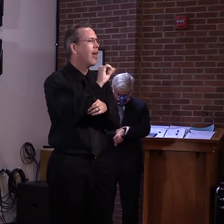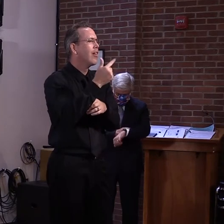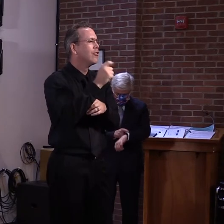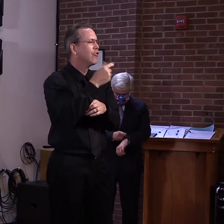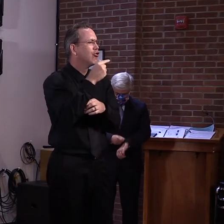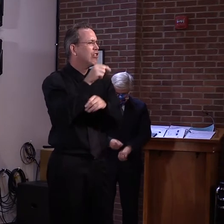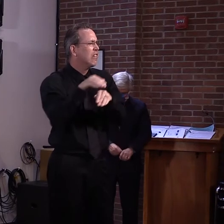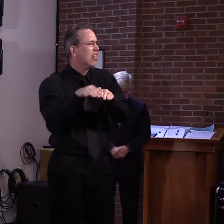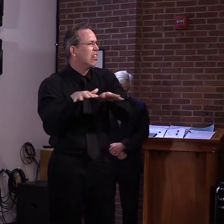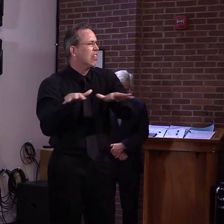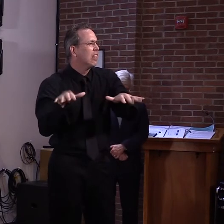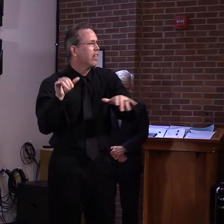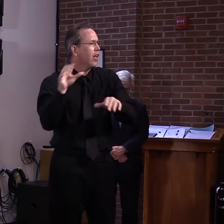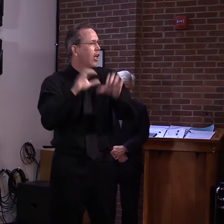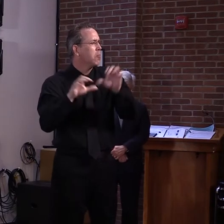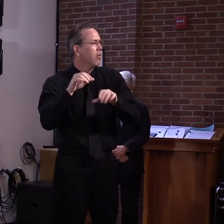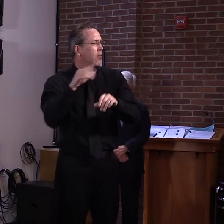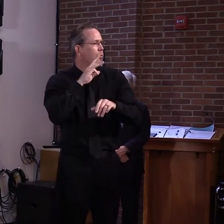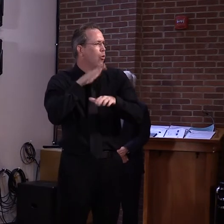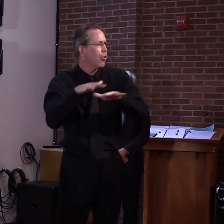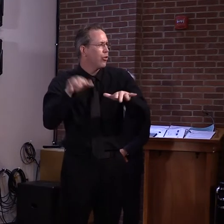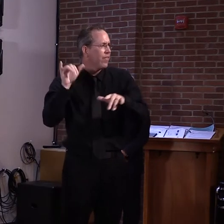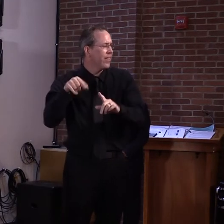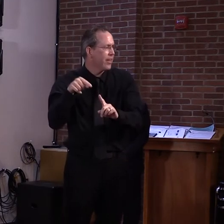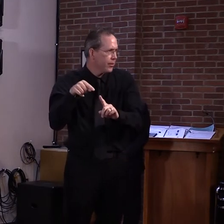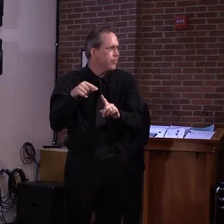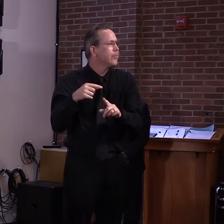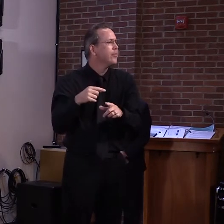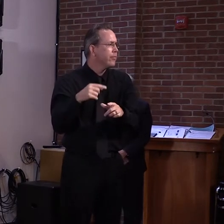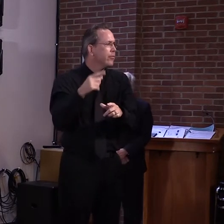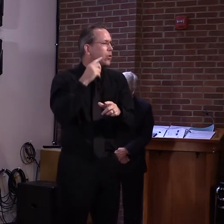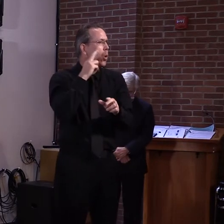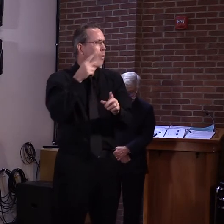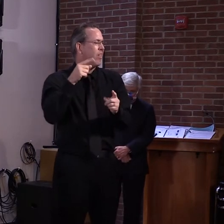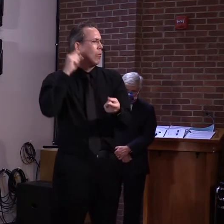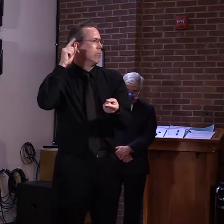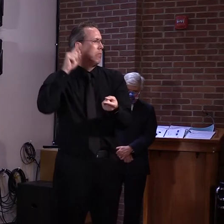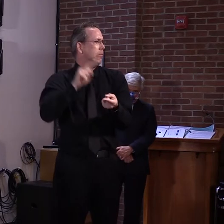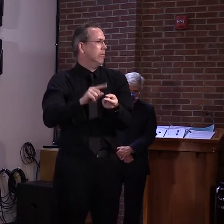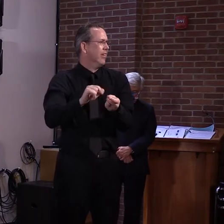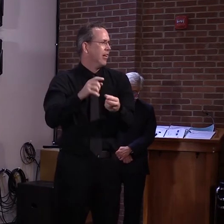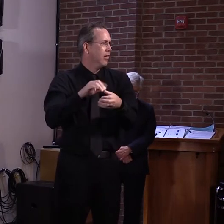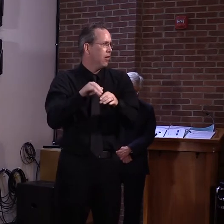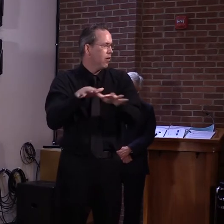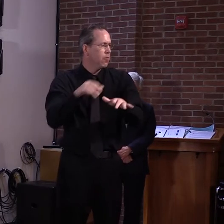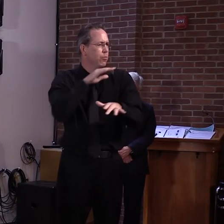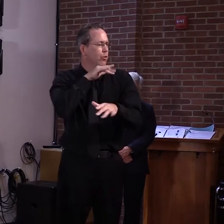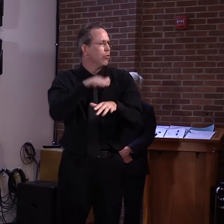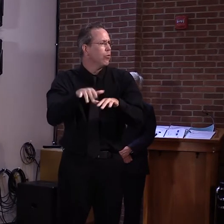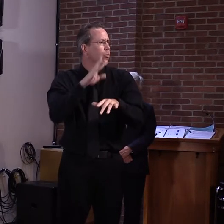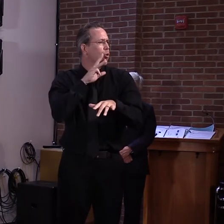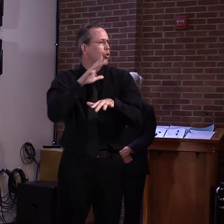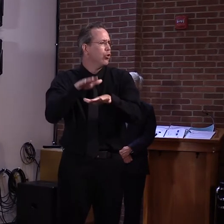step in reducing that contribution and achieving our overall water quality goals. Can you tell